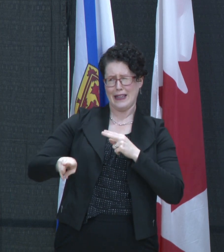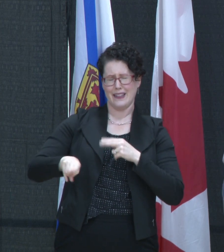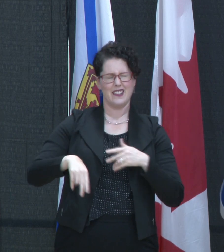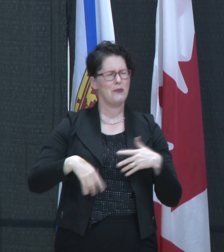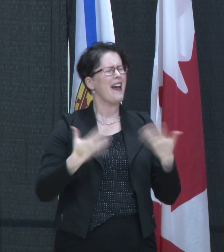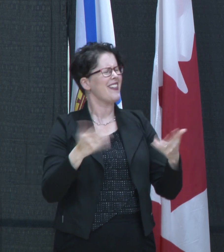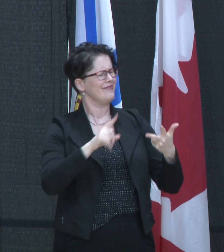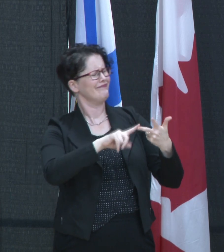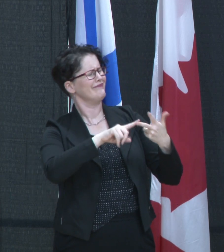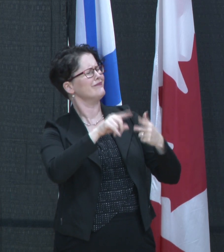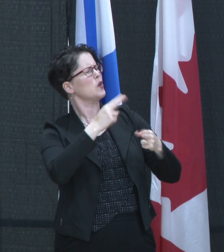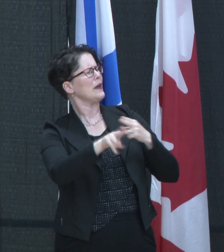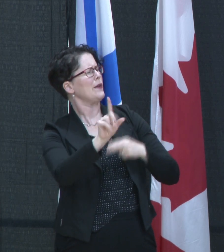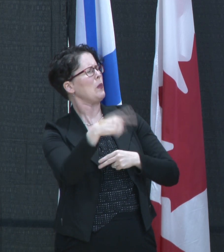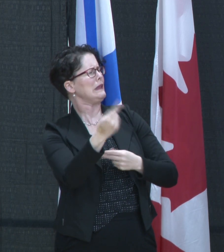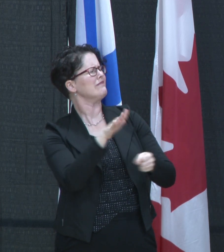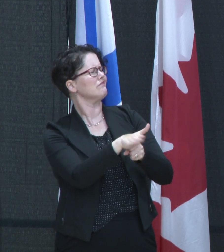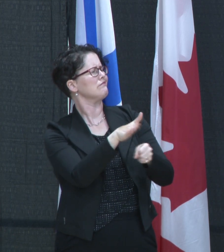said, well, just be quick then.